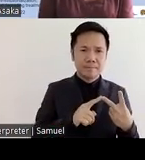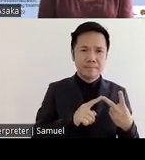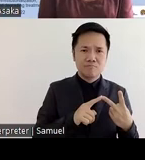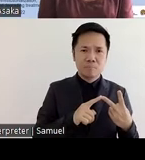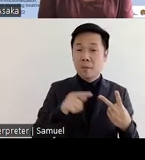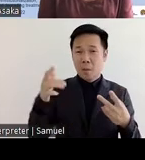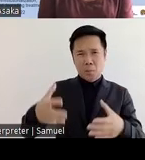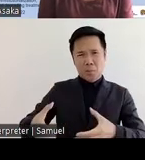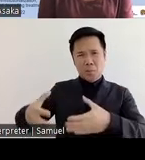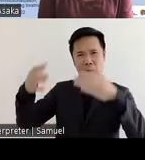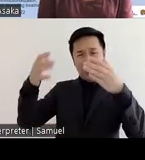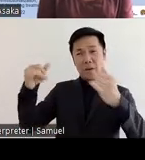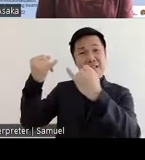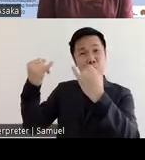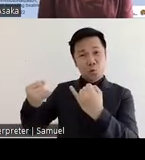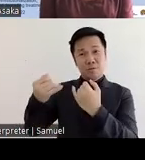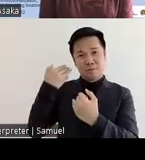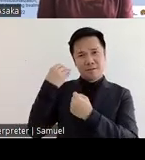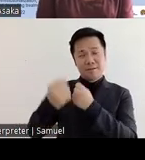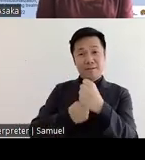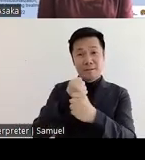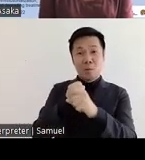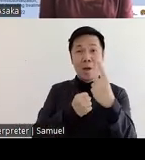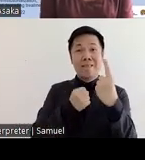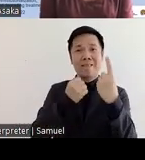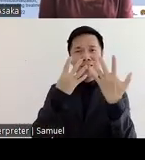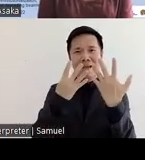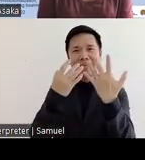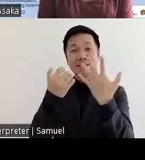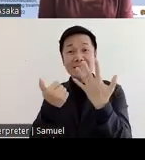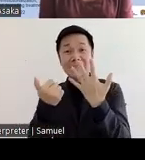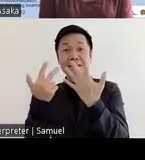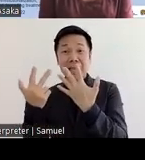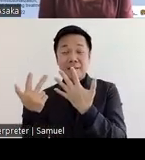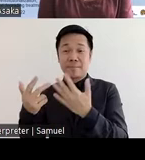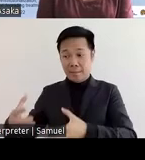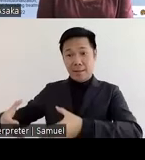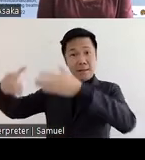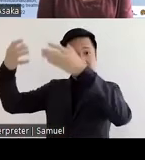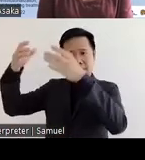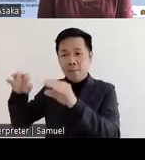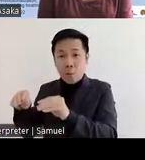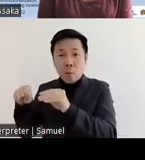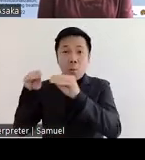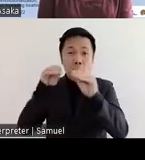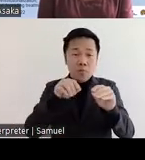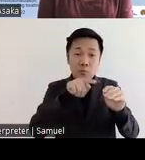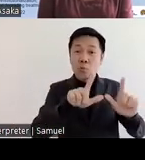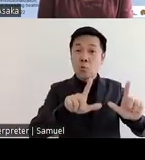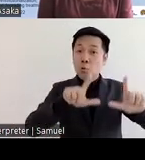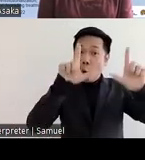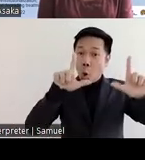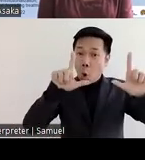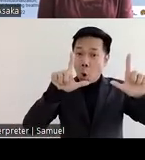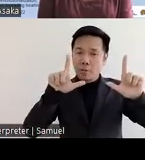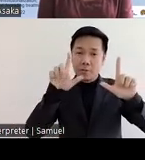in 1968. The institution was going to be shifted to a more remote place in Tokyo. The